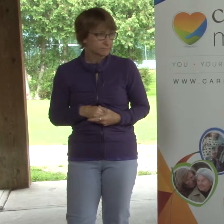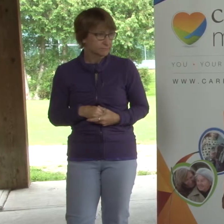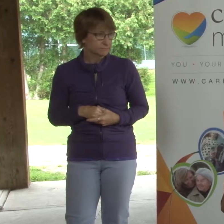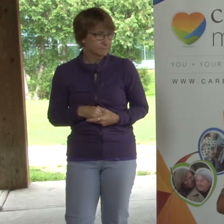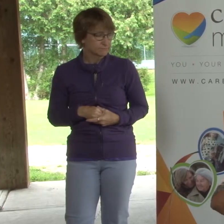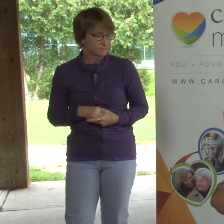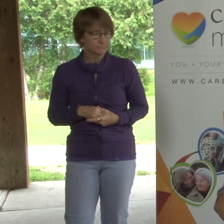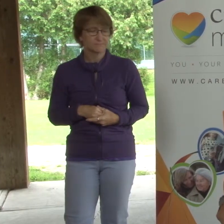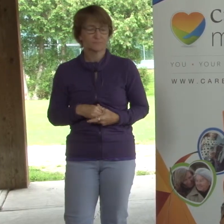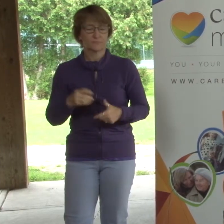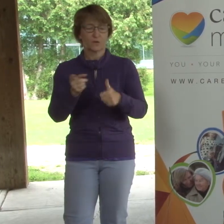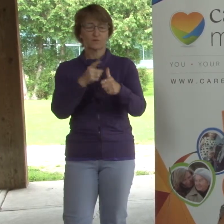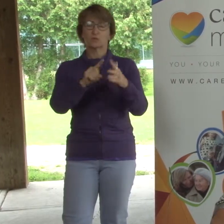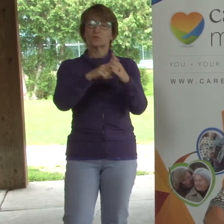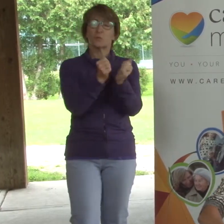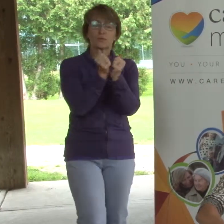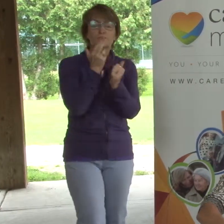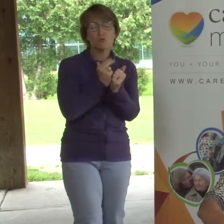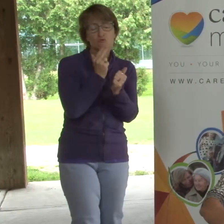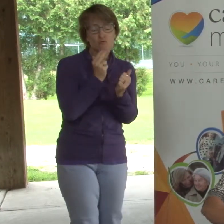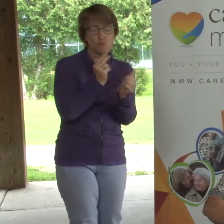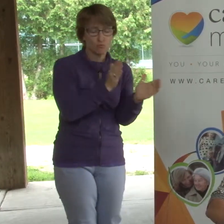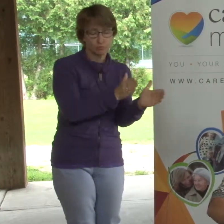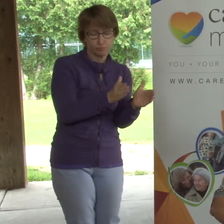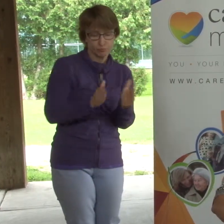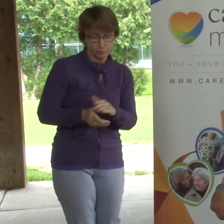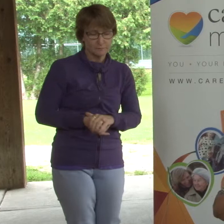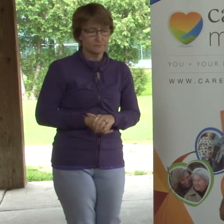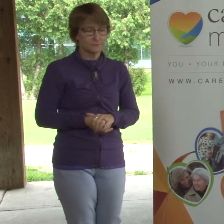We're going to start with the little containers.